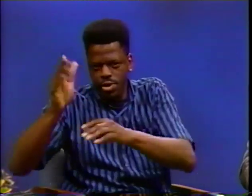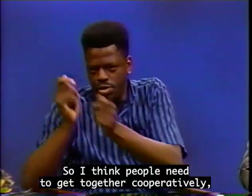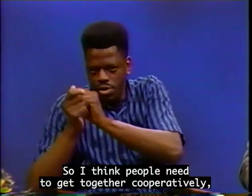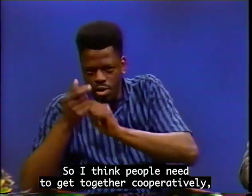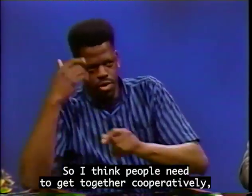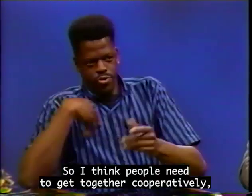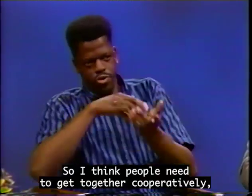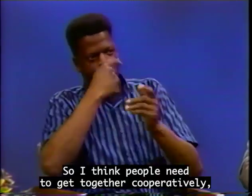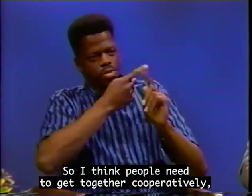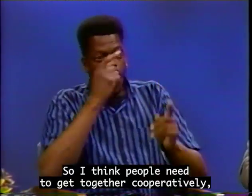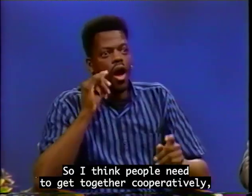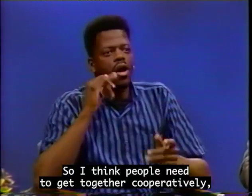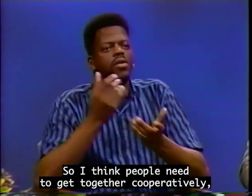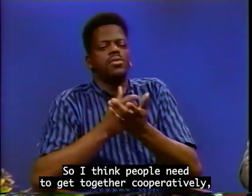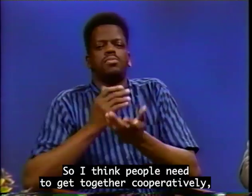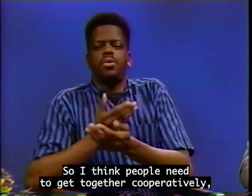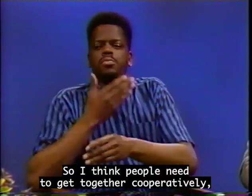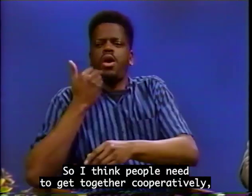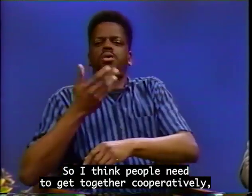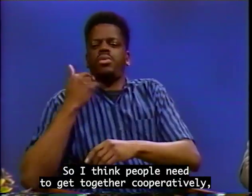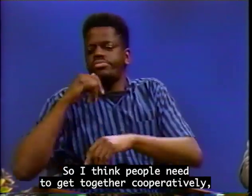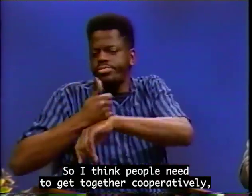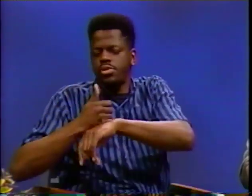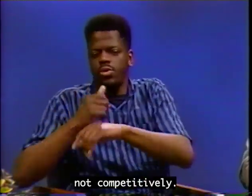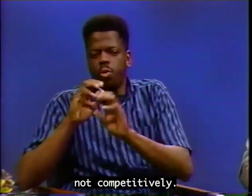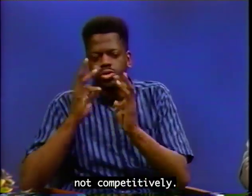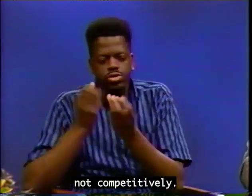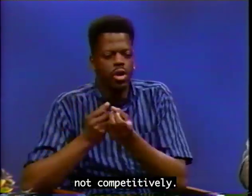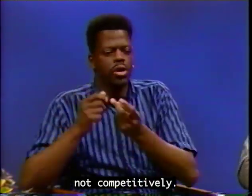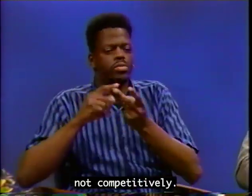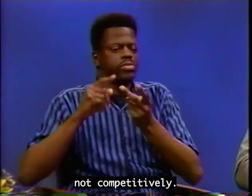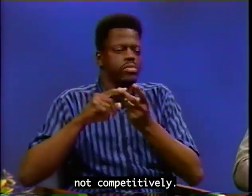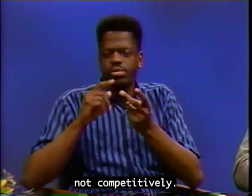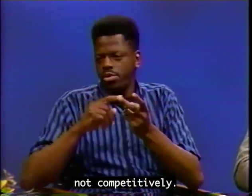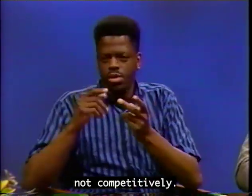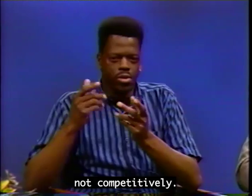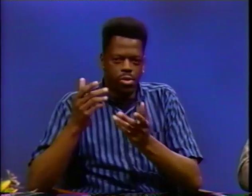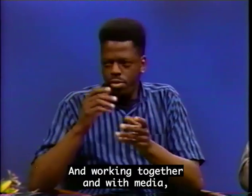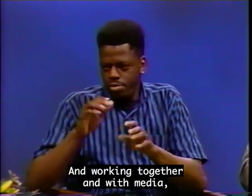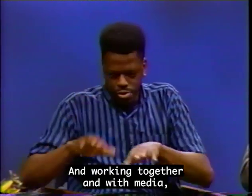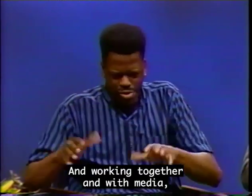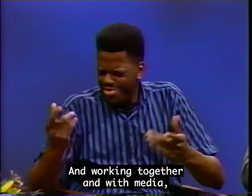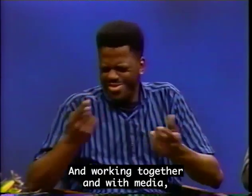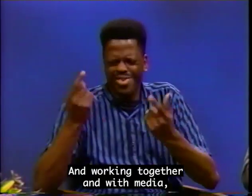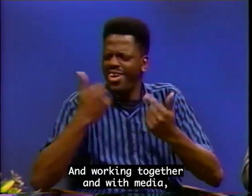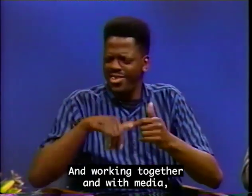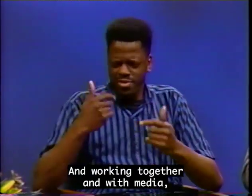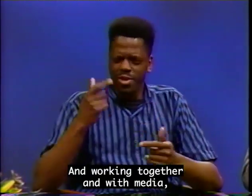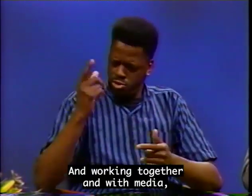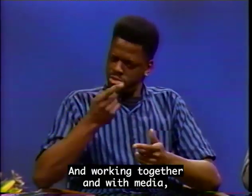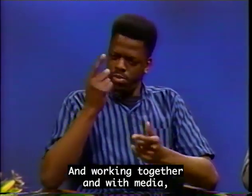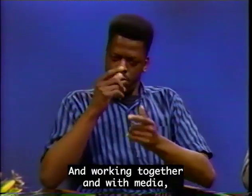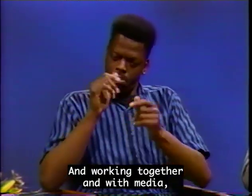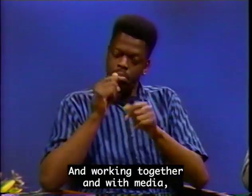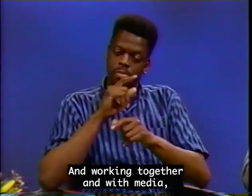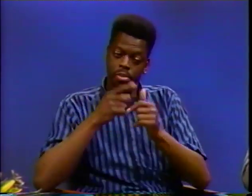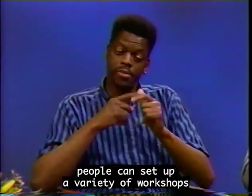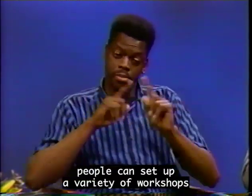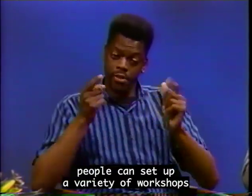So I think people need to get together cooperatively, not competitively. And working together and with media, people